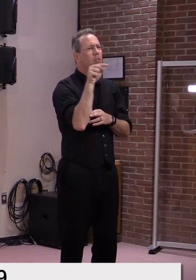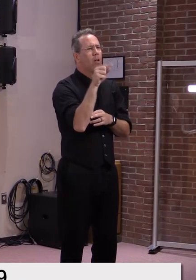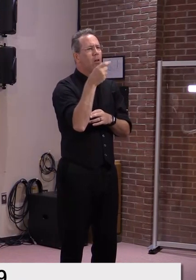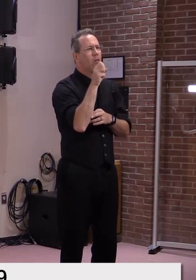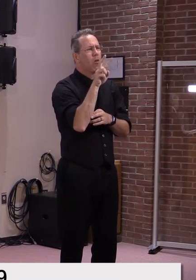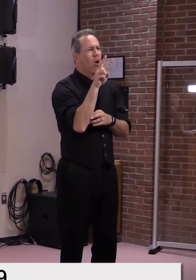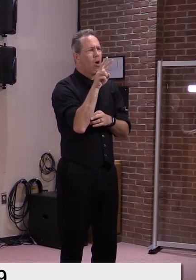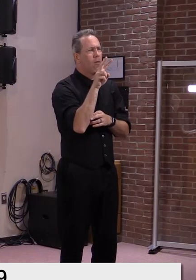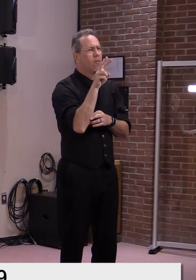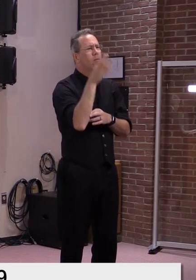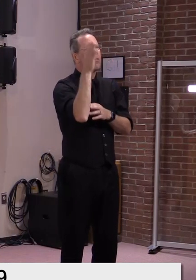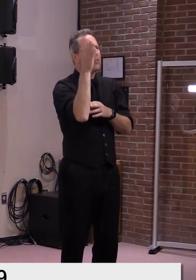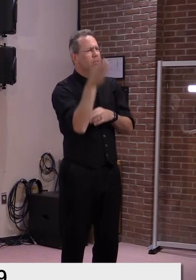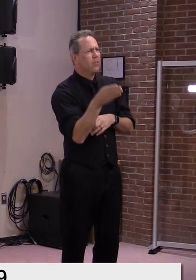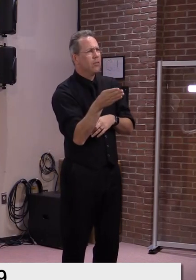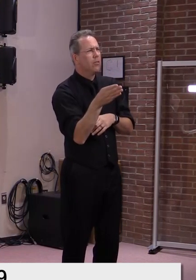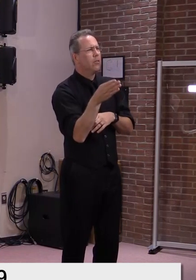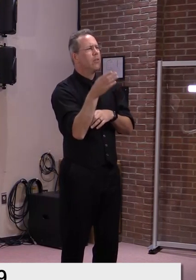accd.vermont.gov/event-types and